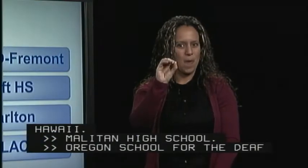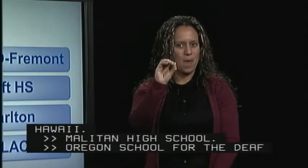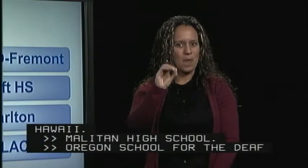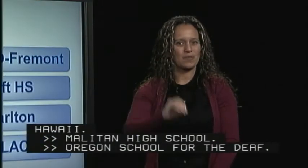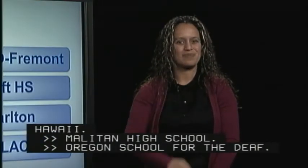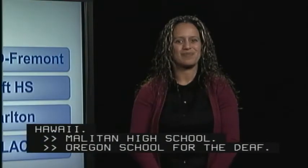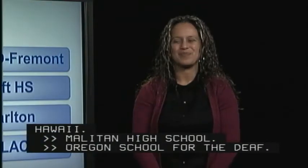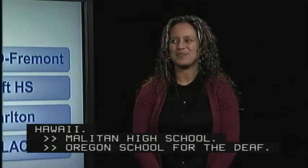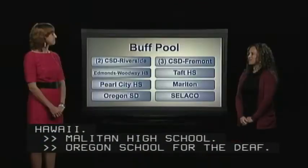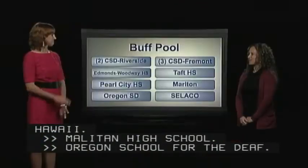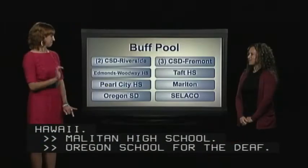Salako.